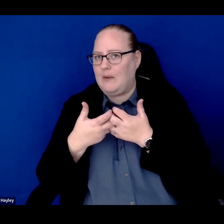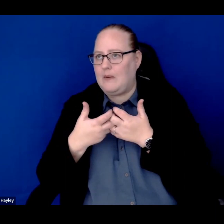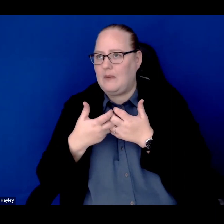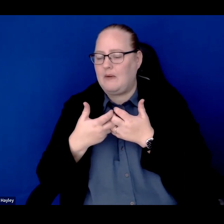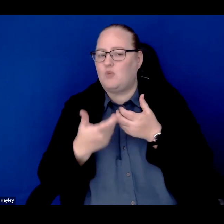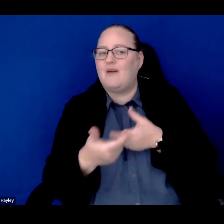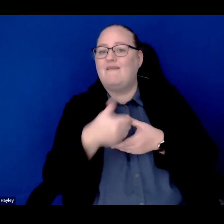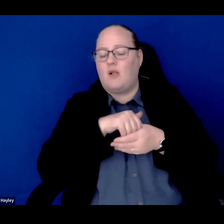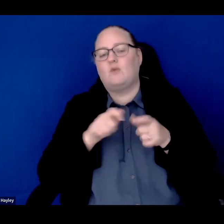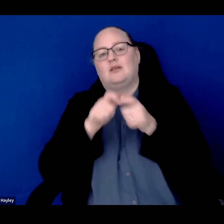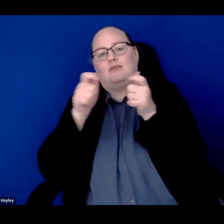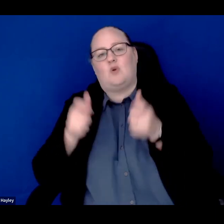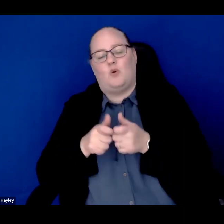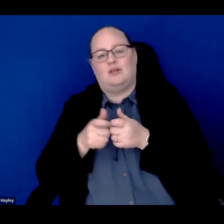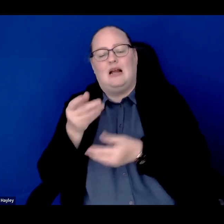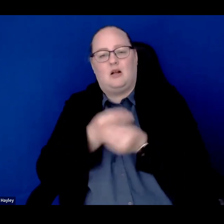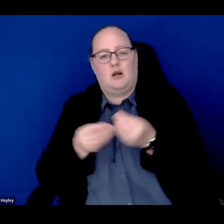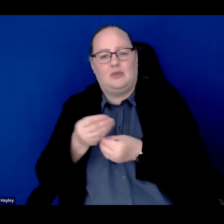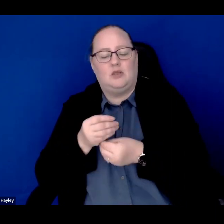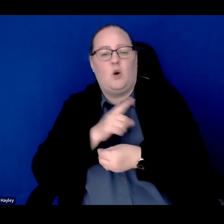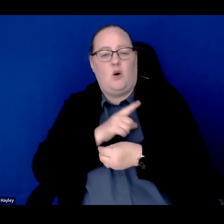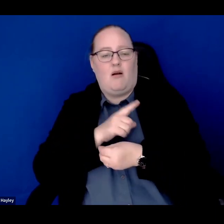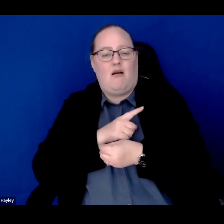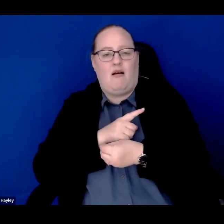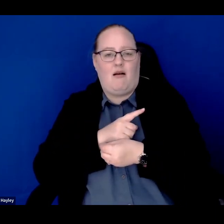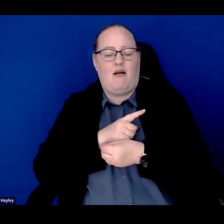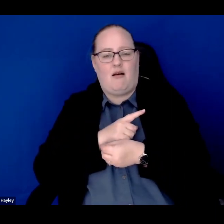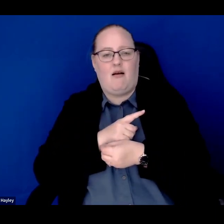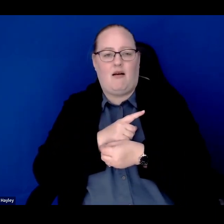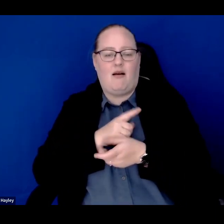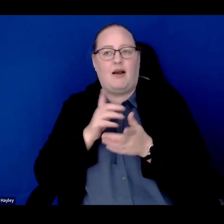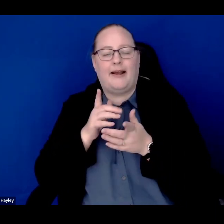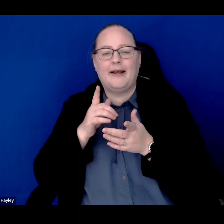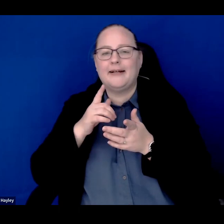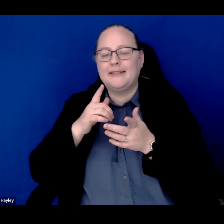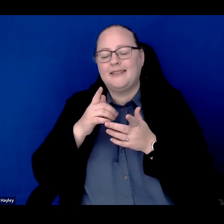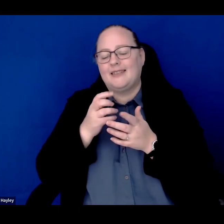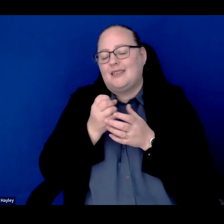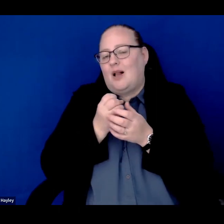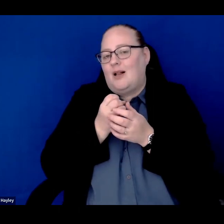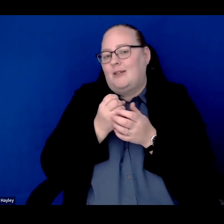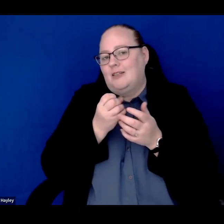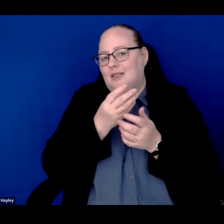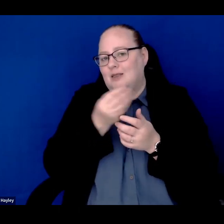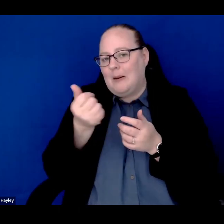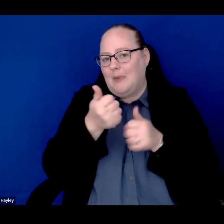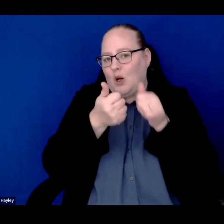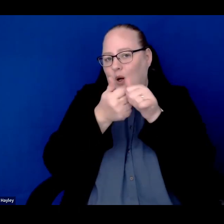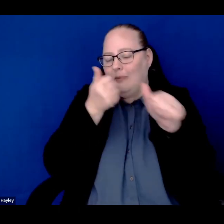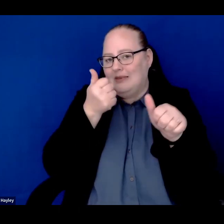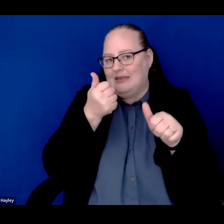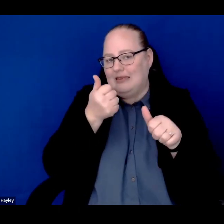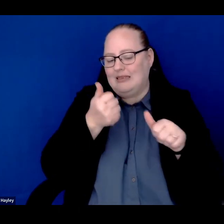the imagery, the iconic nature of the donut. It's just very attractive to some, you know, big name